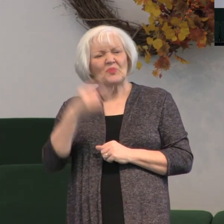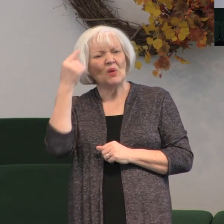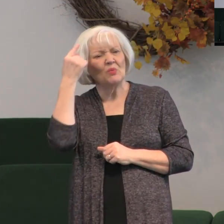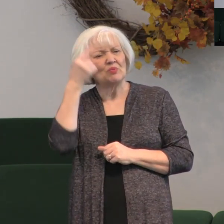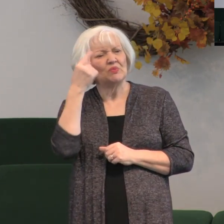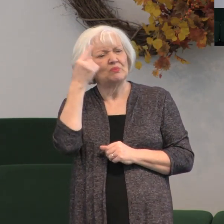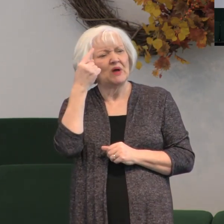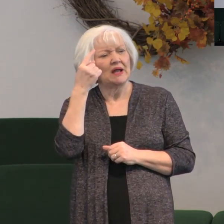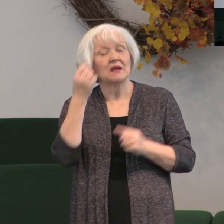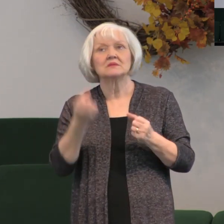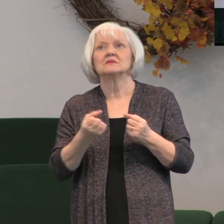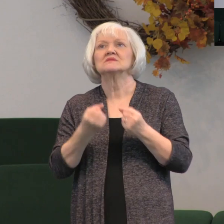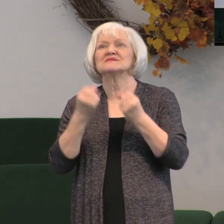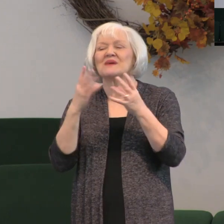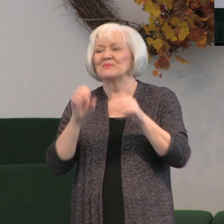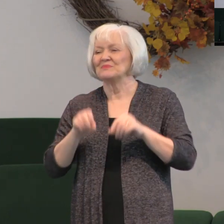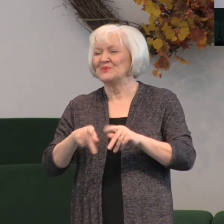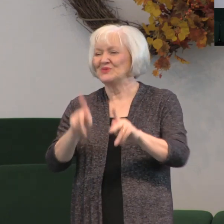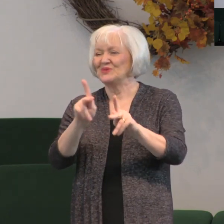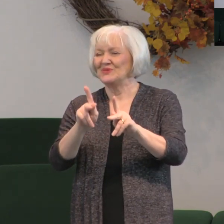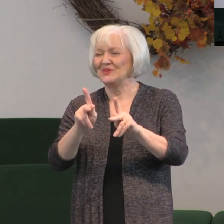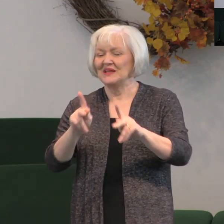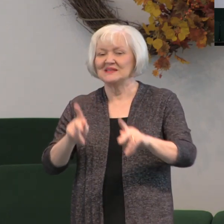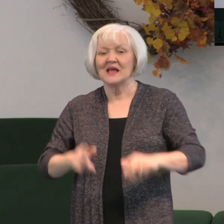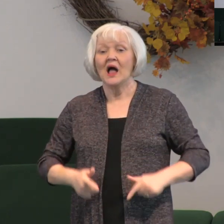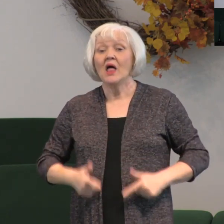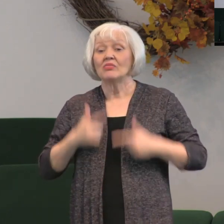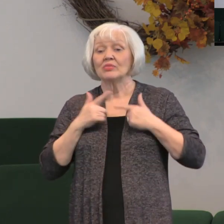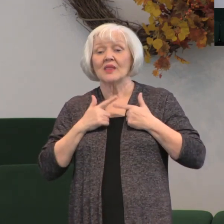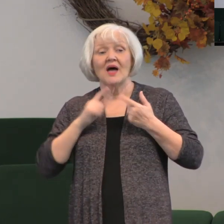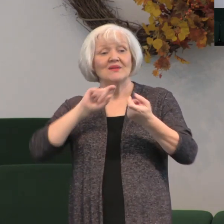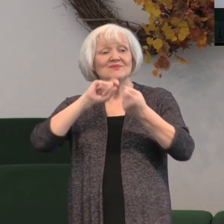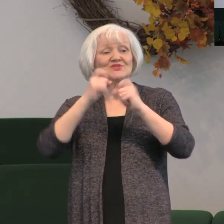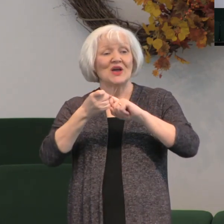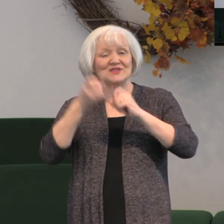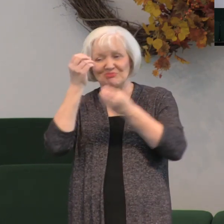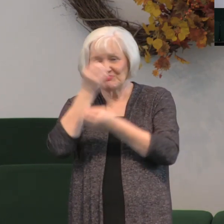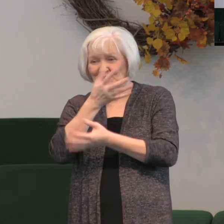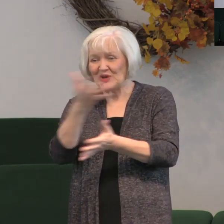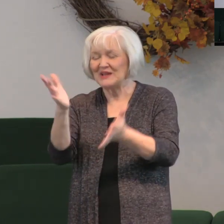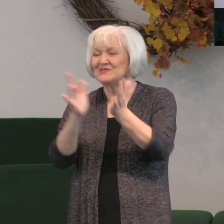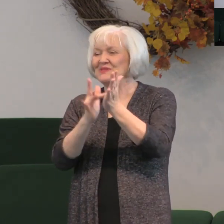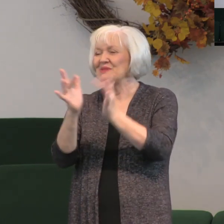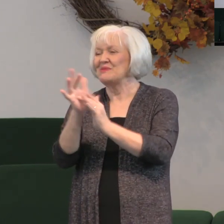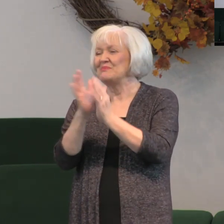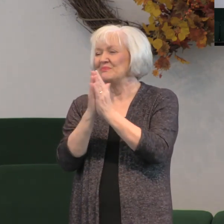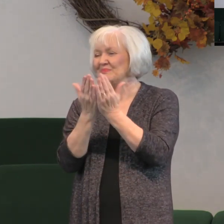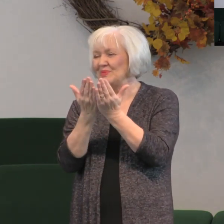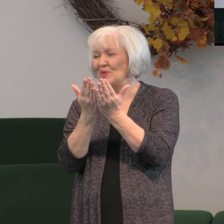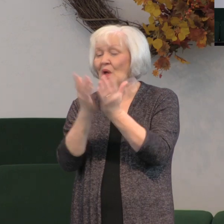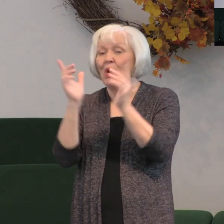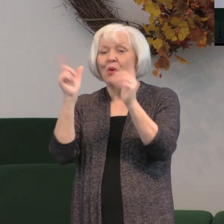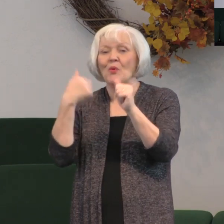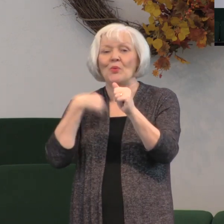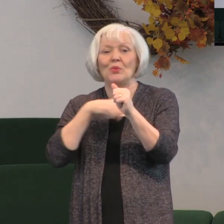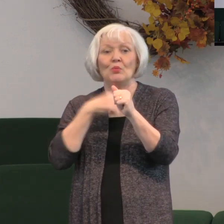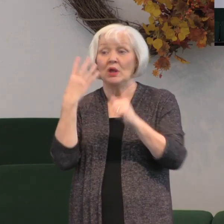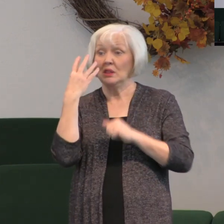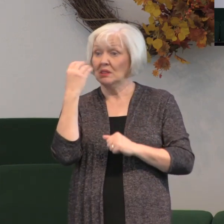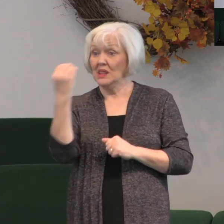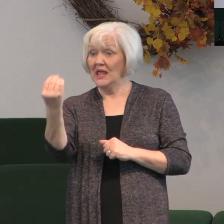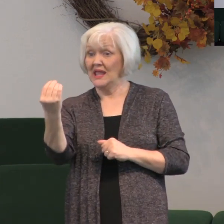there is far more opportunity to get the life changing message of the scripture into the lives of people when we leave this place